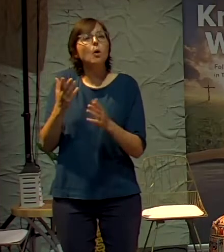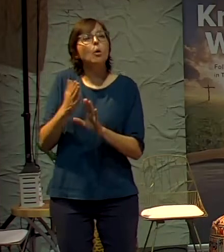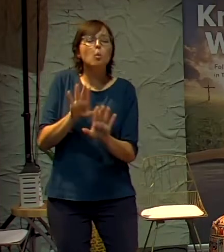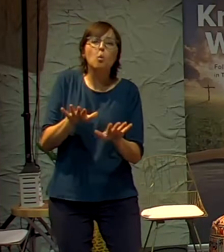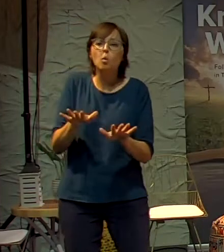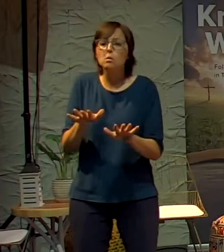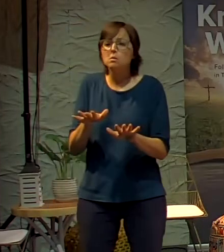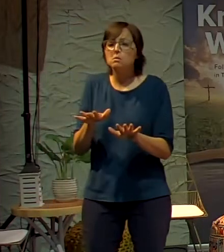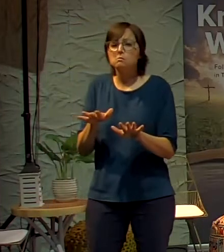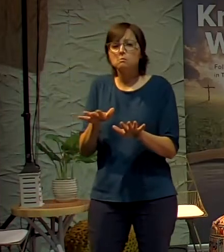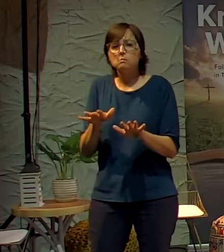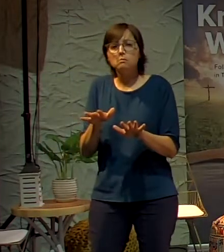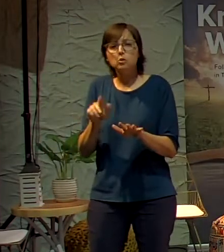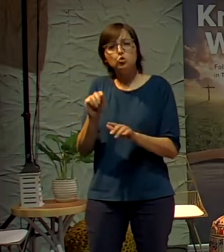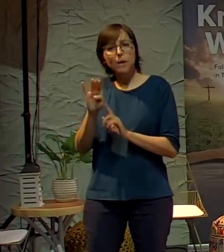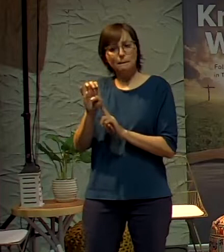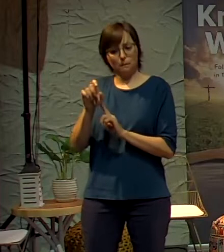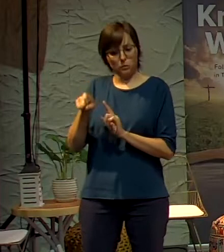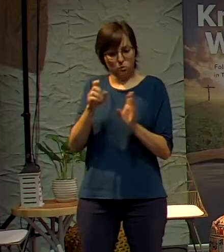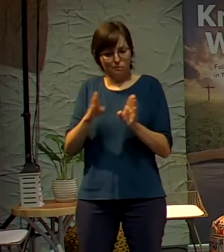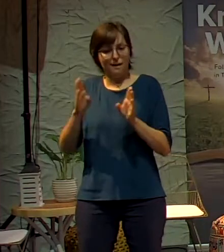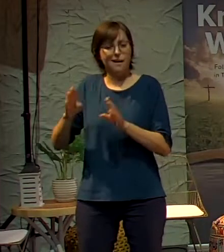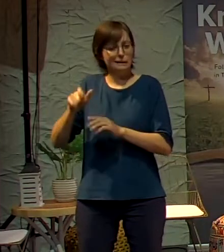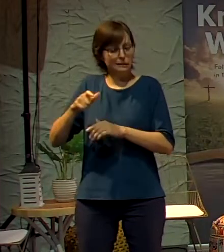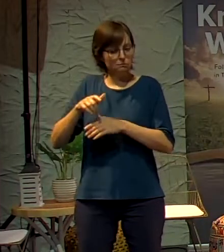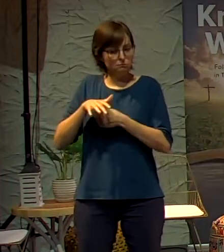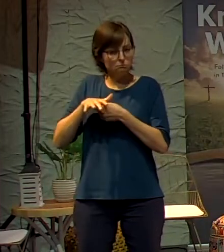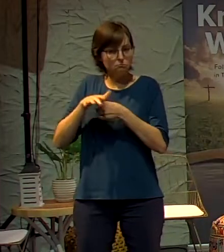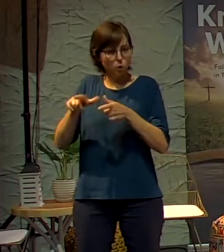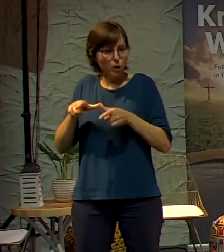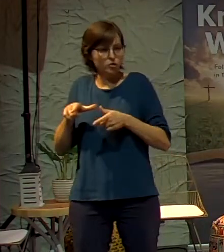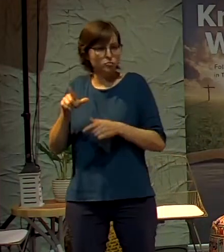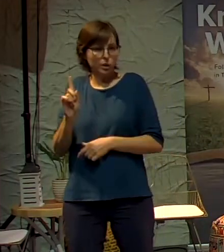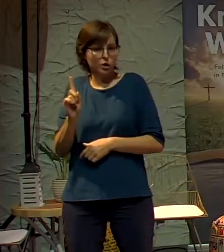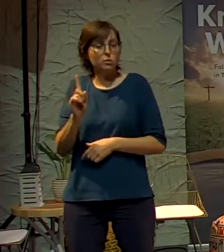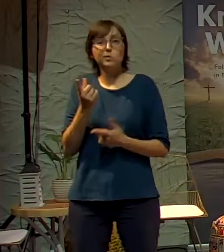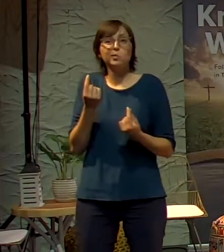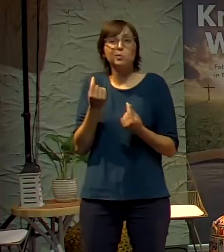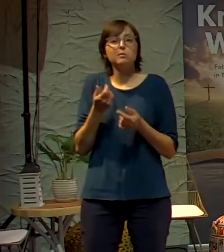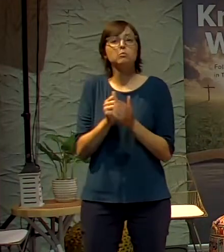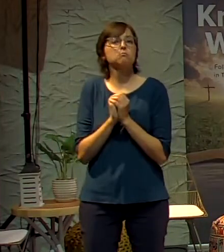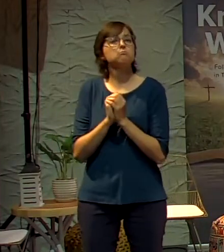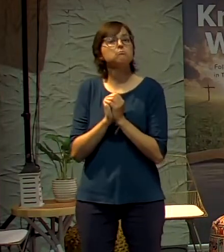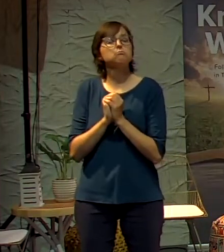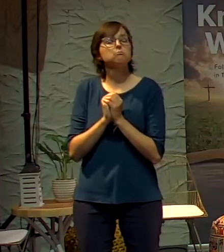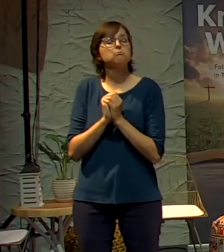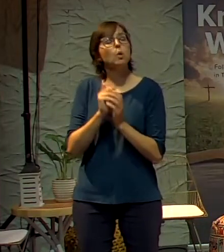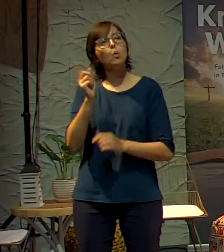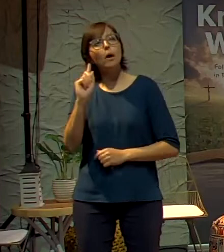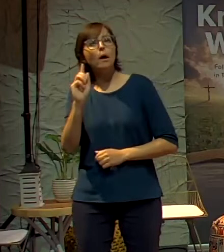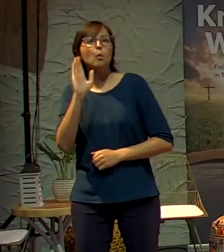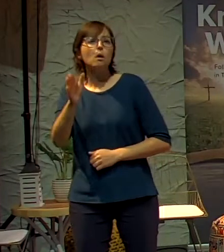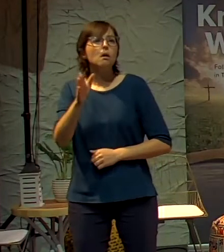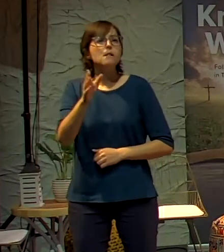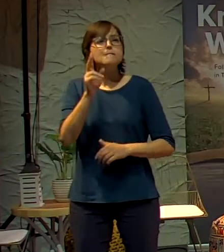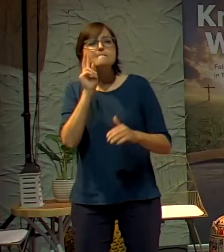need to plant this Tribe thing. We need a location. And all we did is just pray. We don't know where it's going to be.